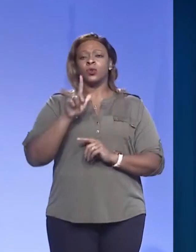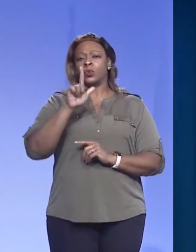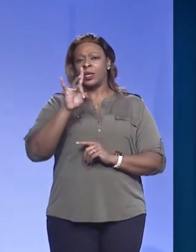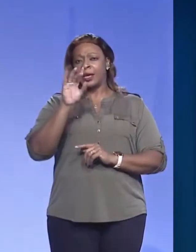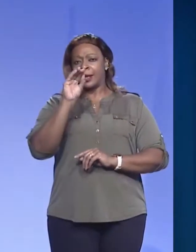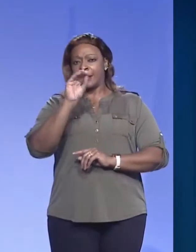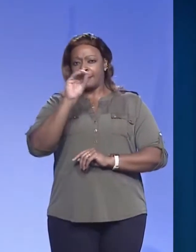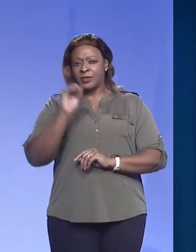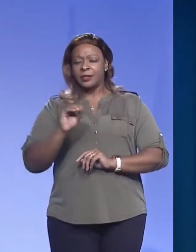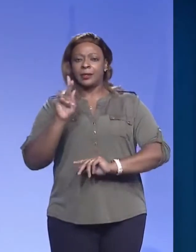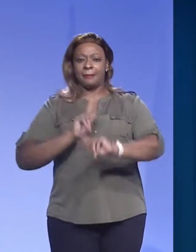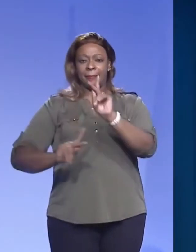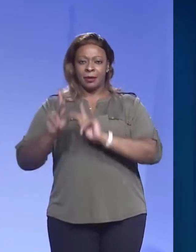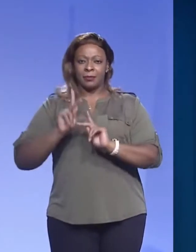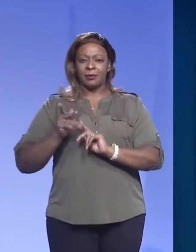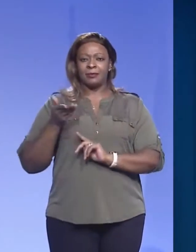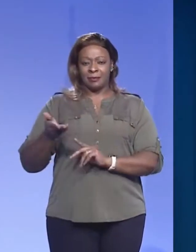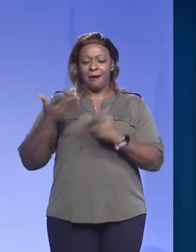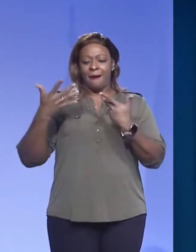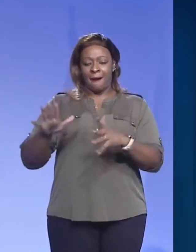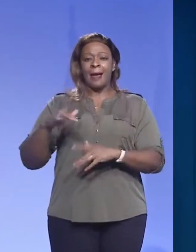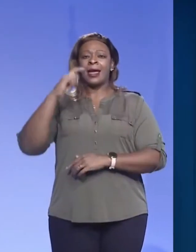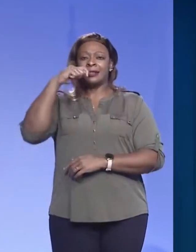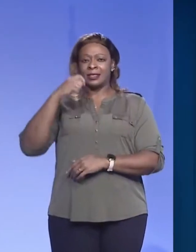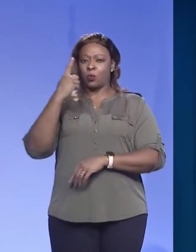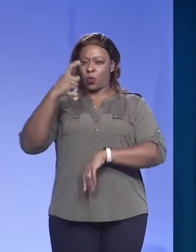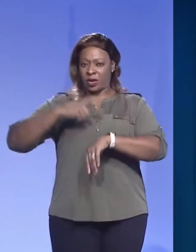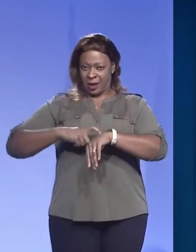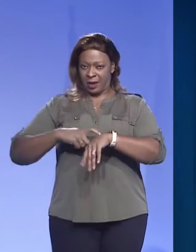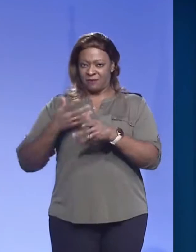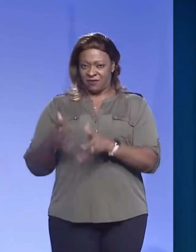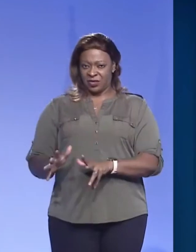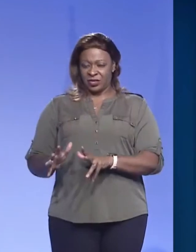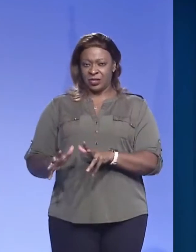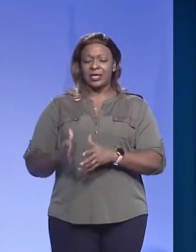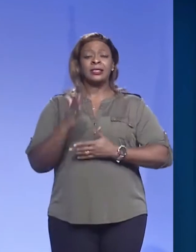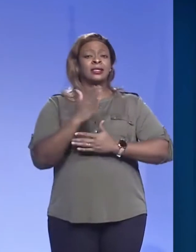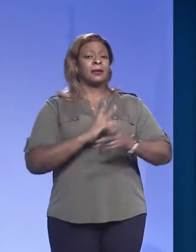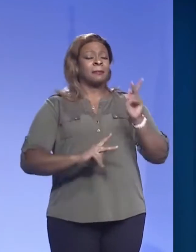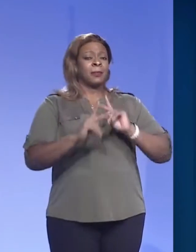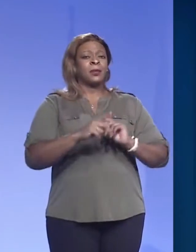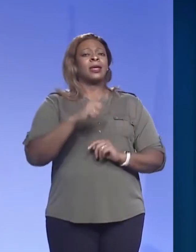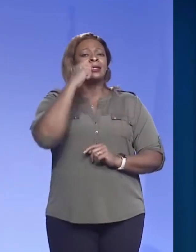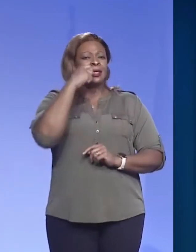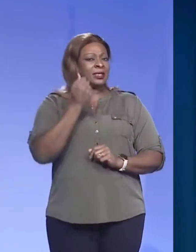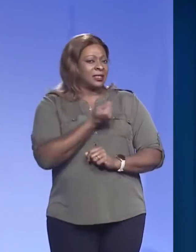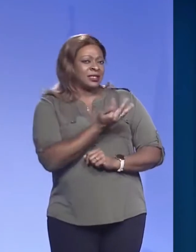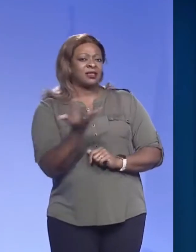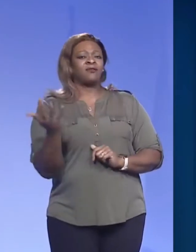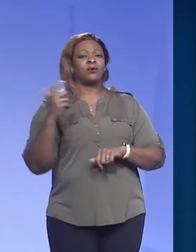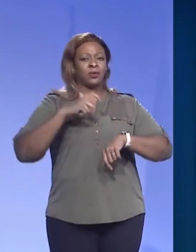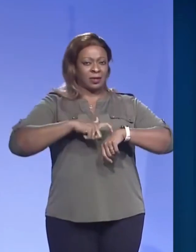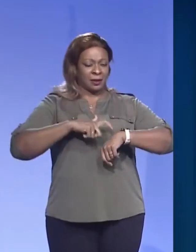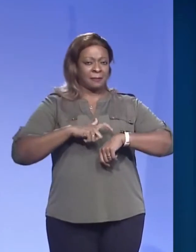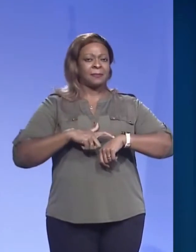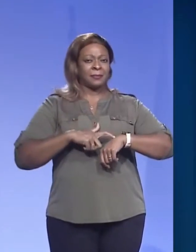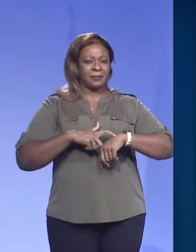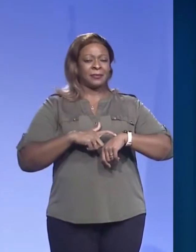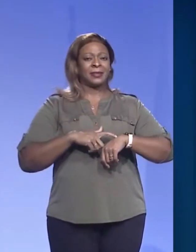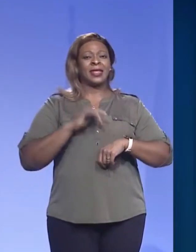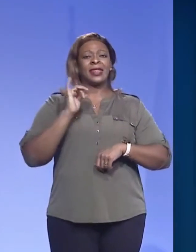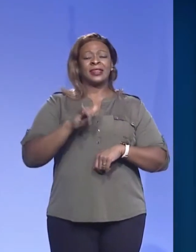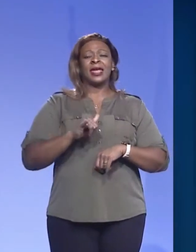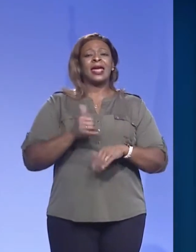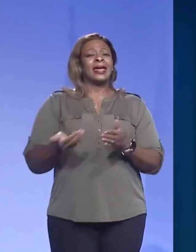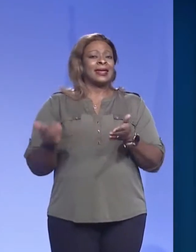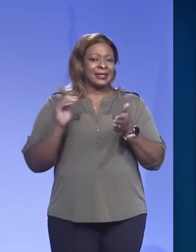the population has been tested at least one time, and there are some people who have been tested several times. And that points us